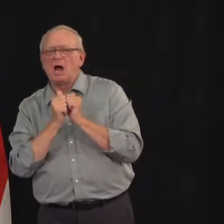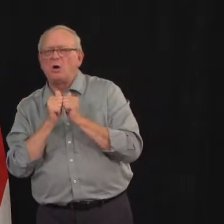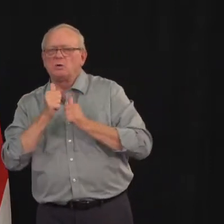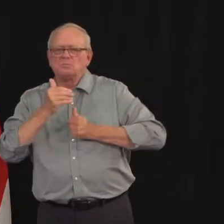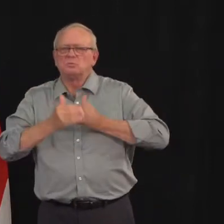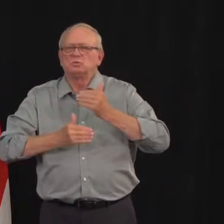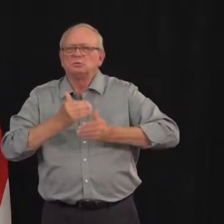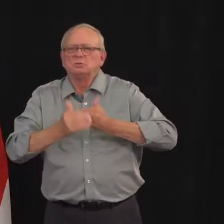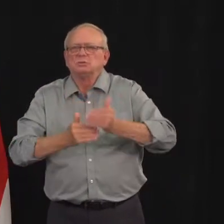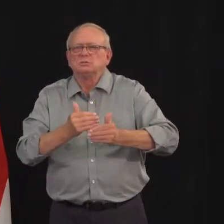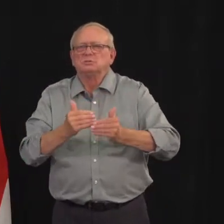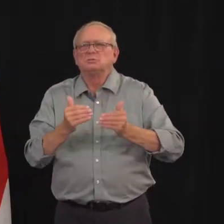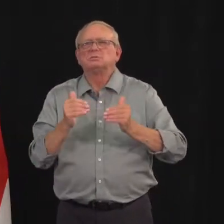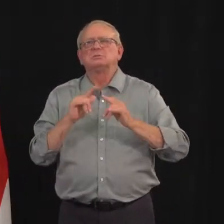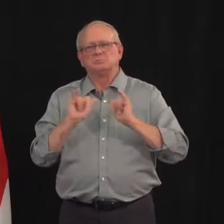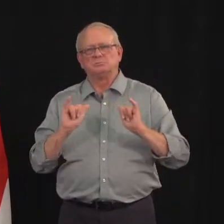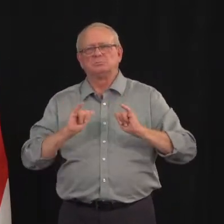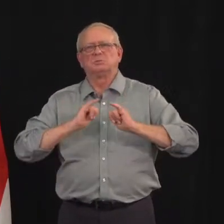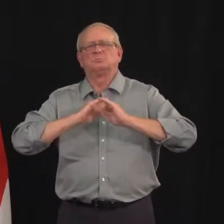is working on a more